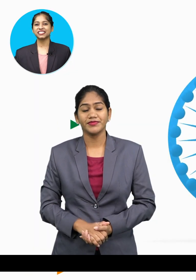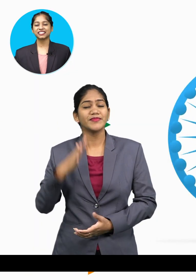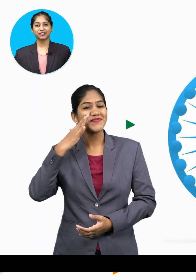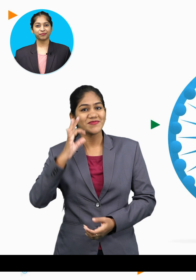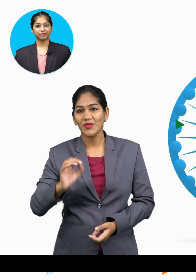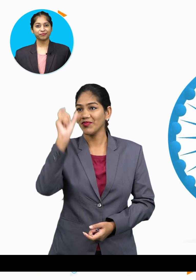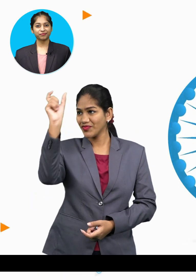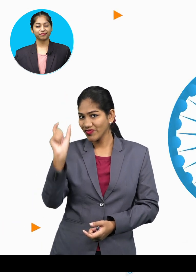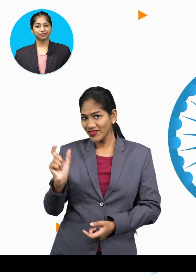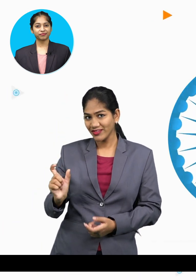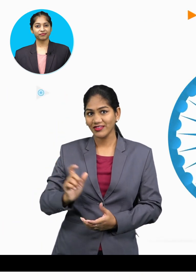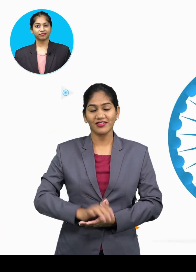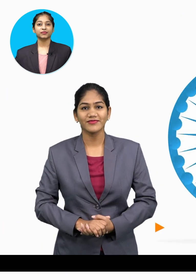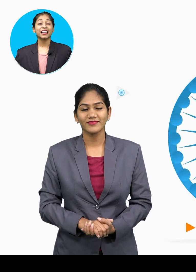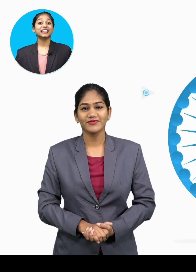Keywords.